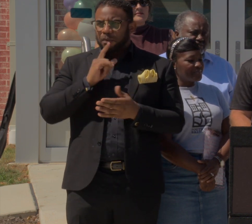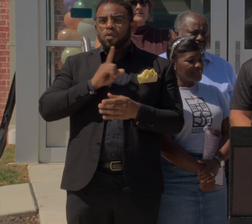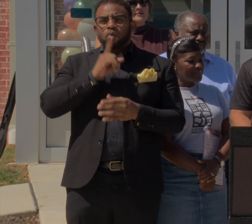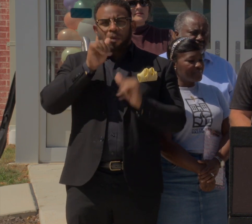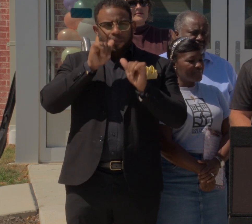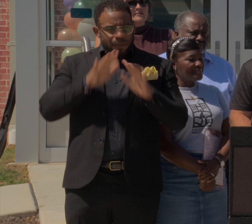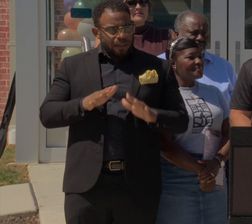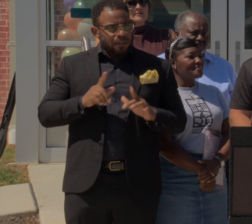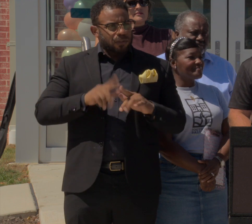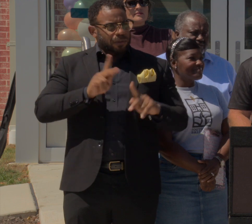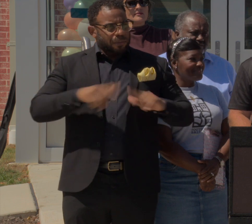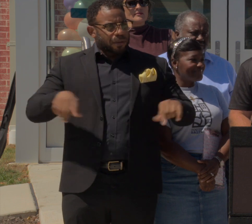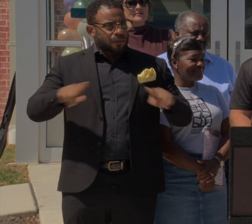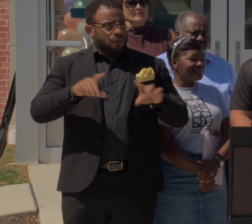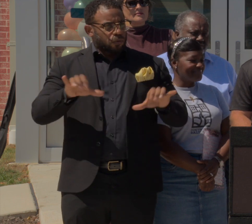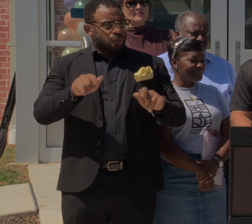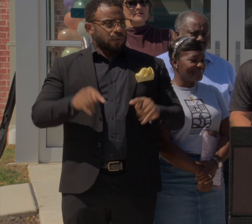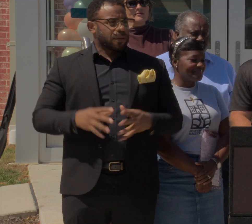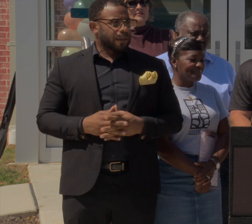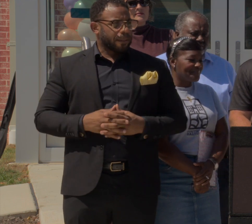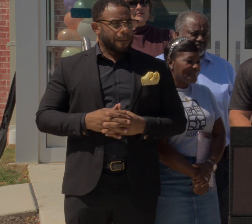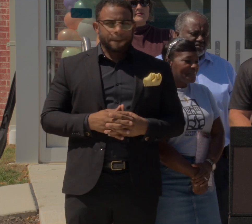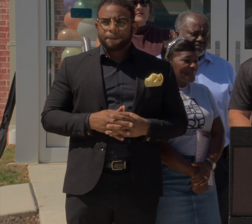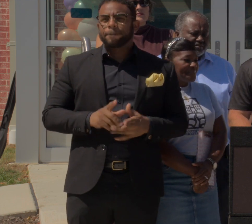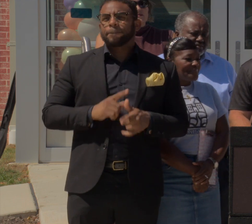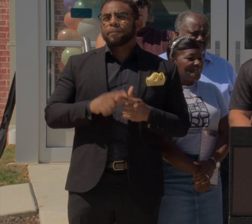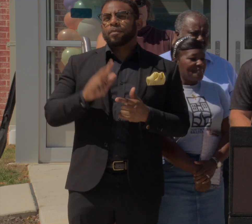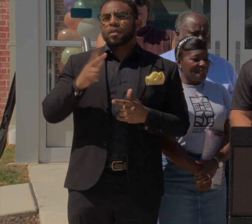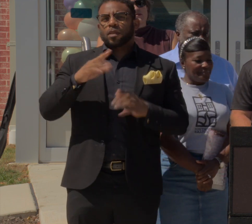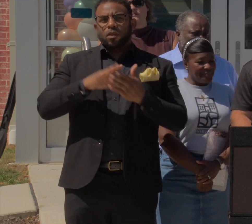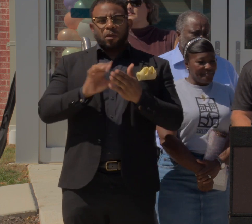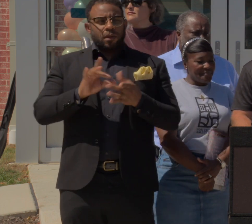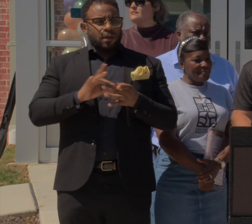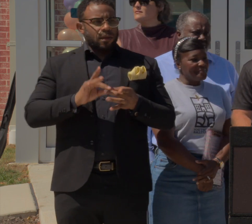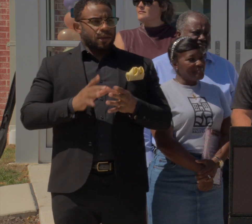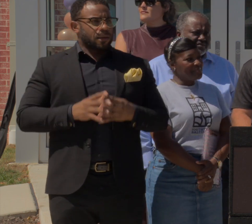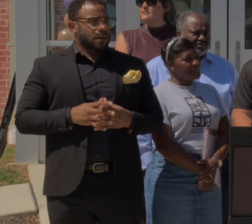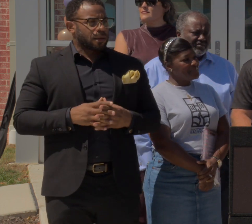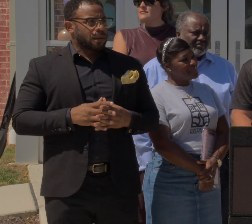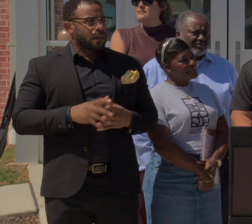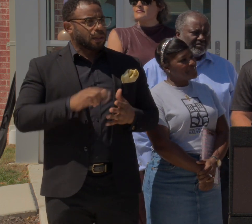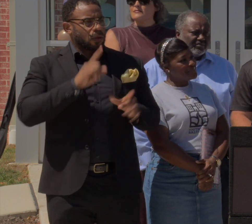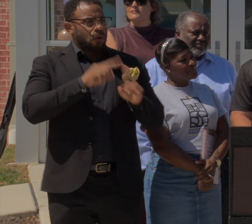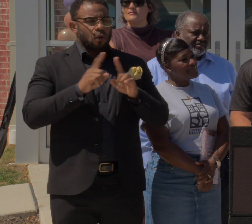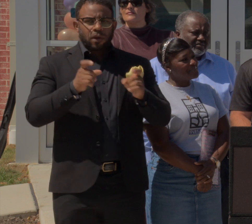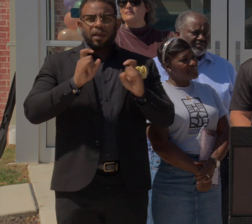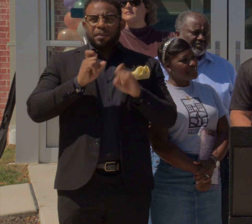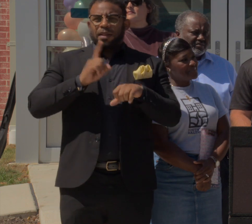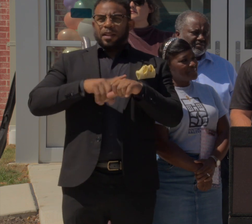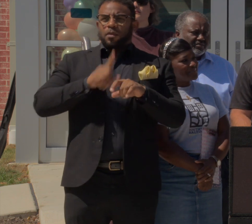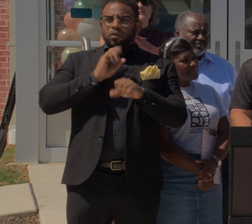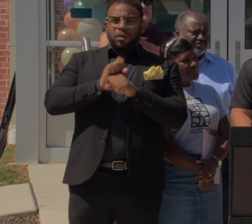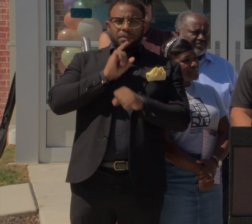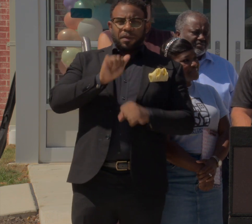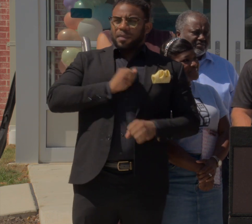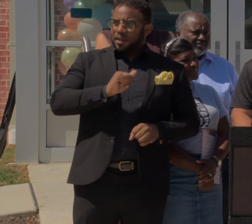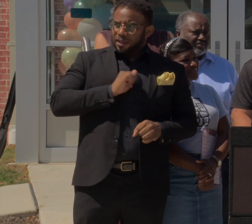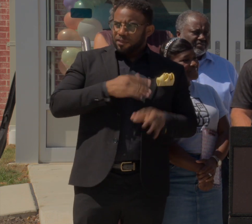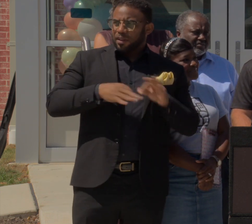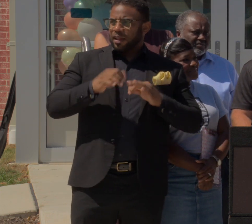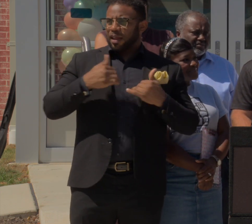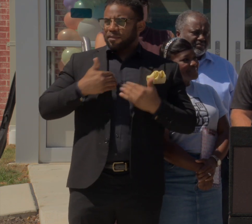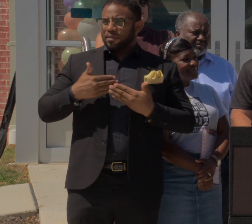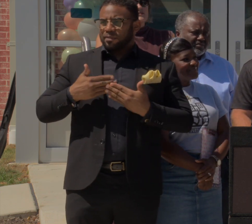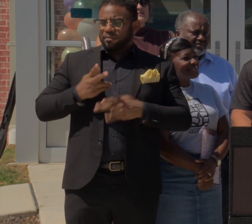real blessing to the people to do it." And then a third student said, "This would also give me time to truly be myself instead of